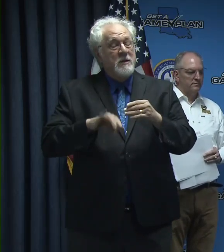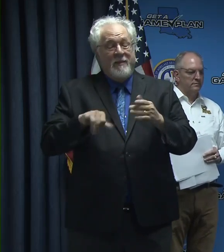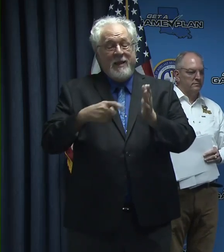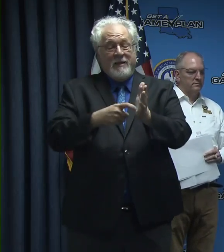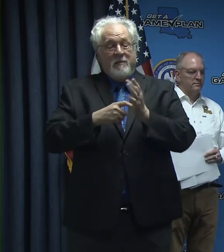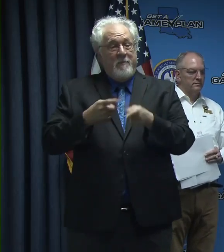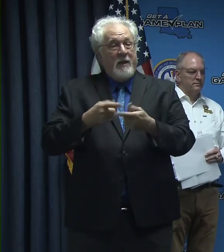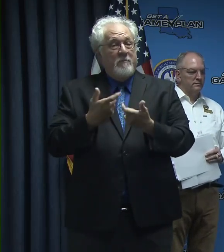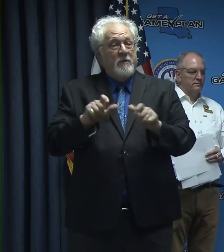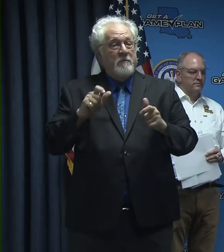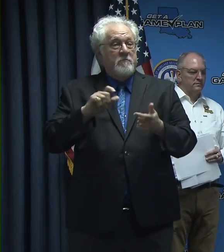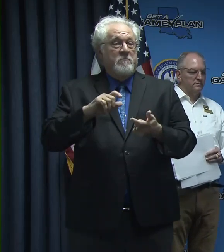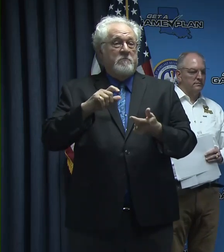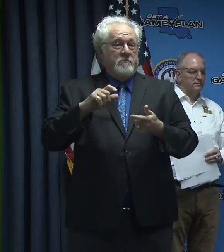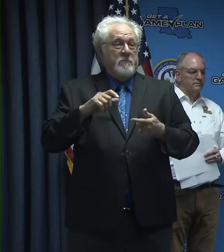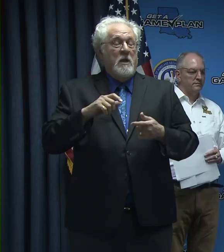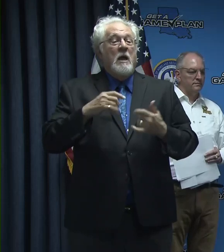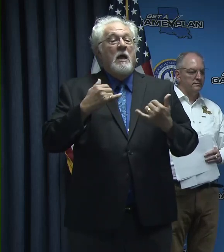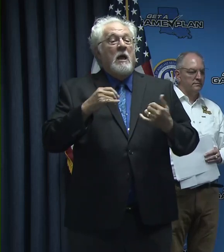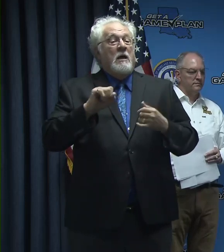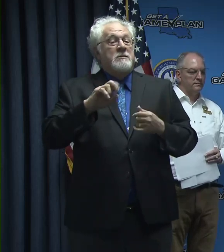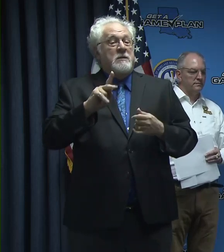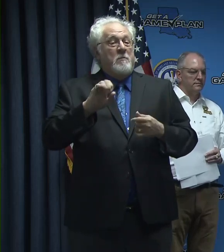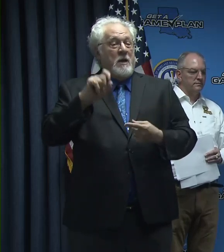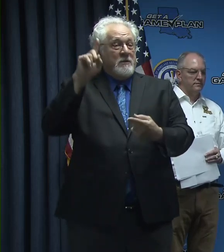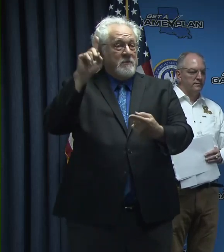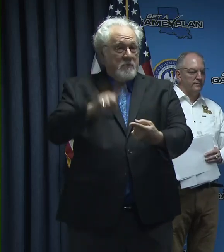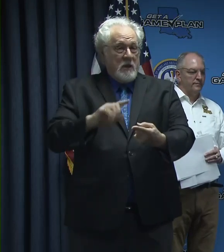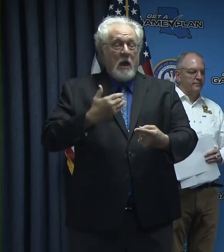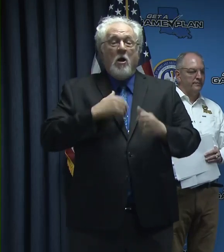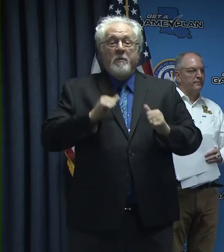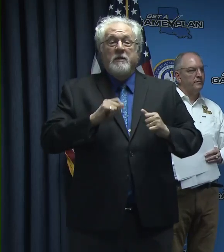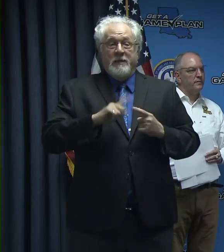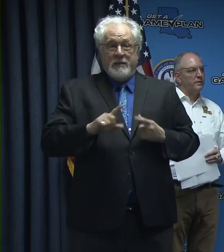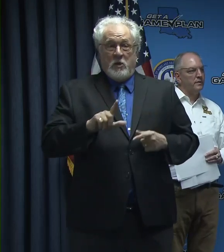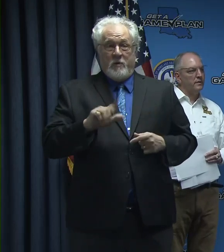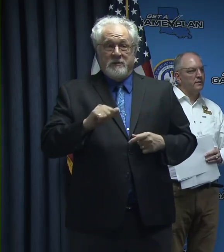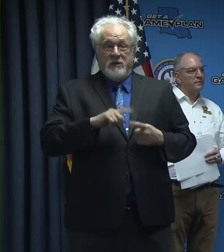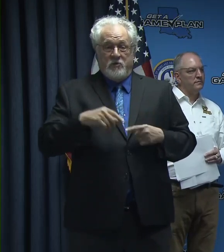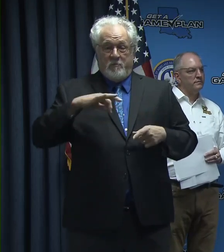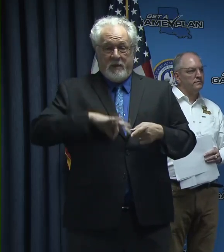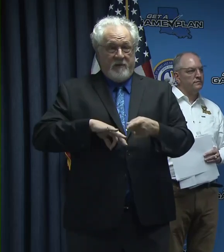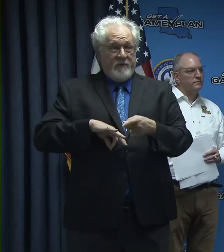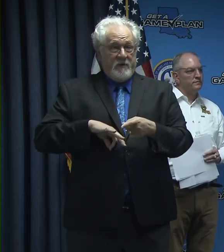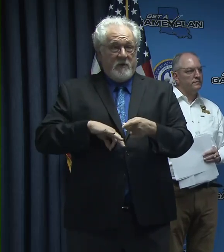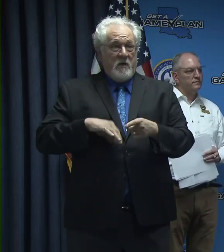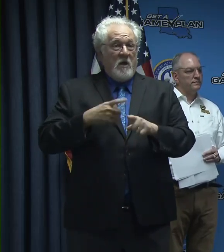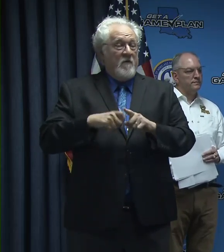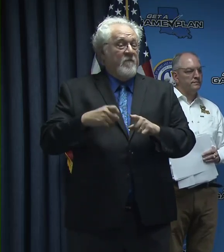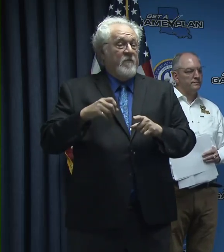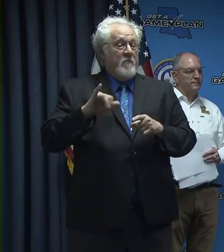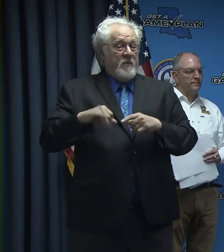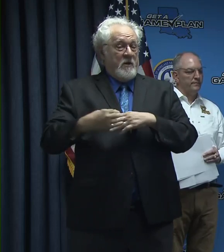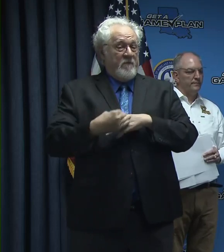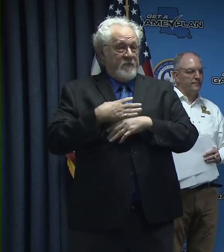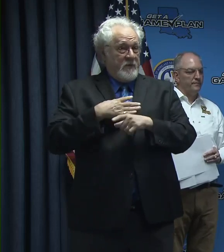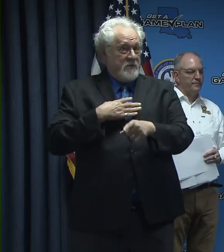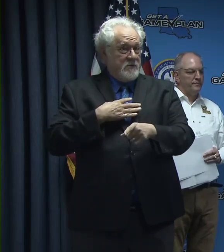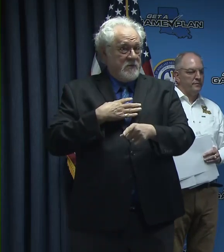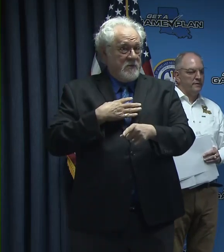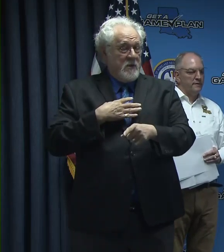drug becomes great. As supplies diminish, our ability for us here in Louisiana to benefit from any of the effects of its